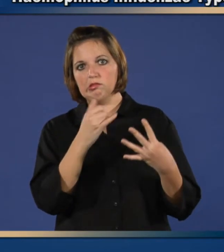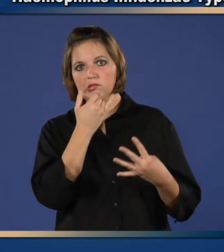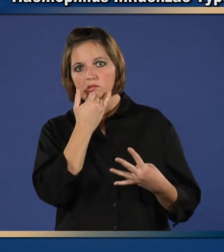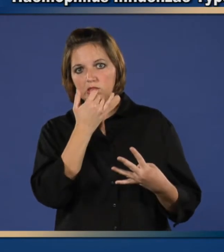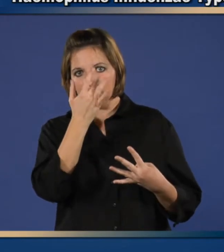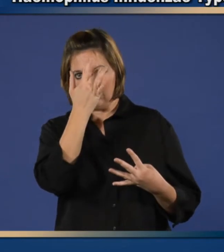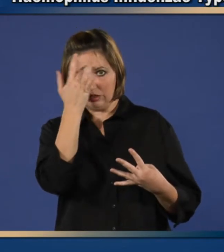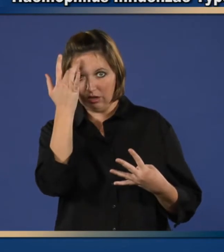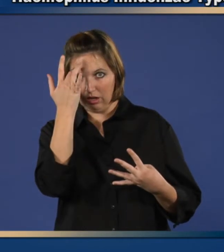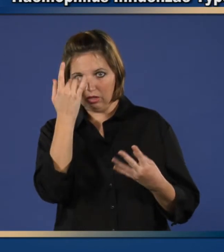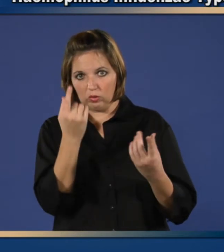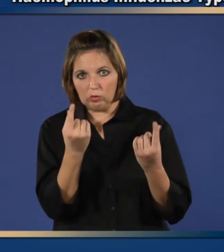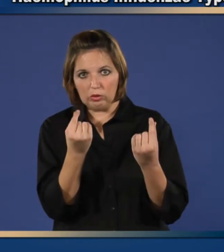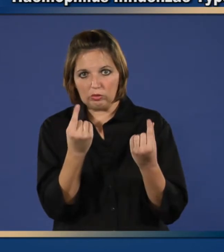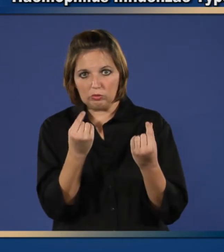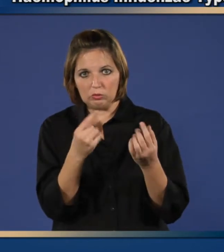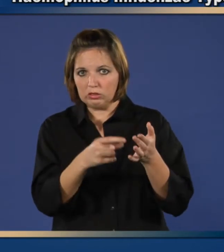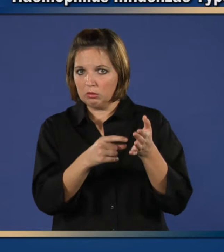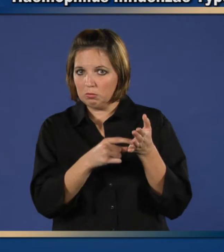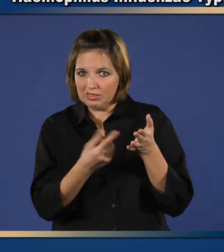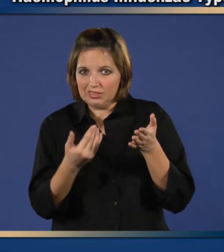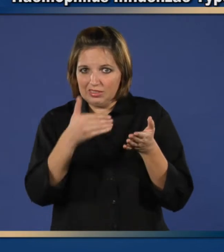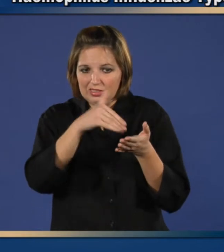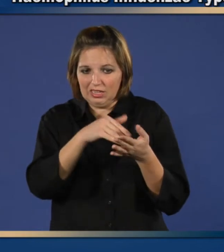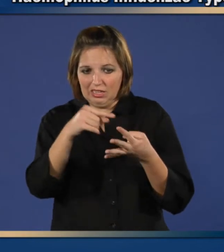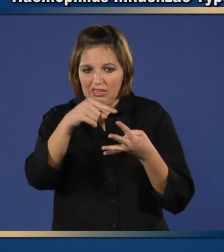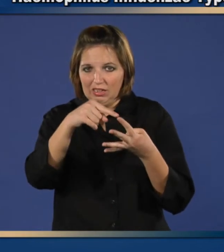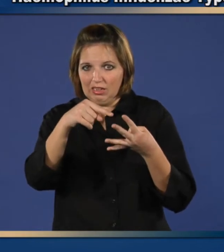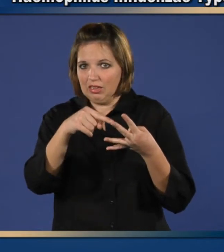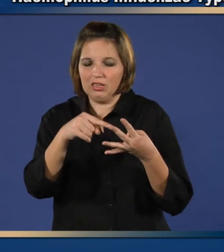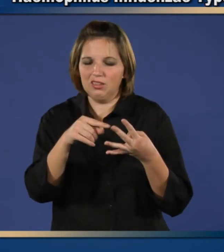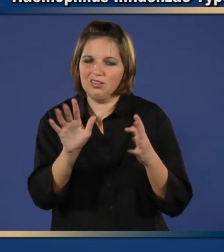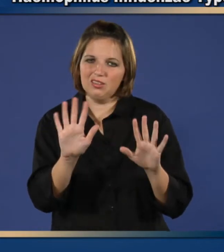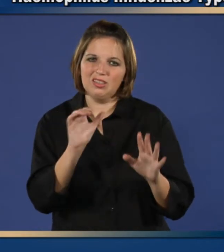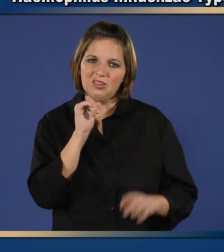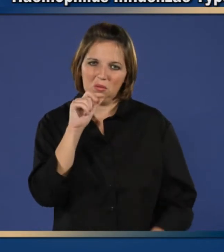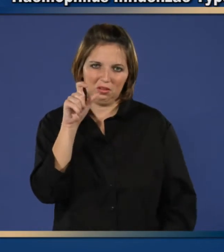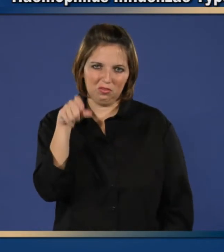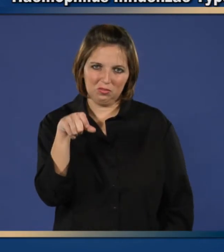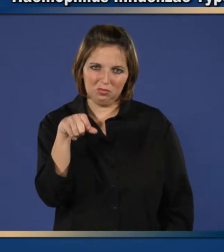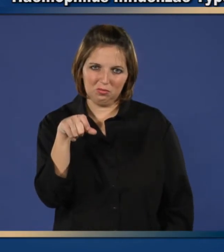Your doctor or nurse will tell you if this dose is needed.